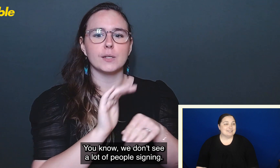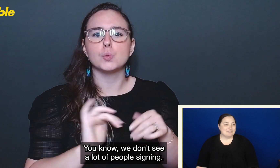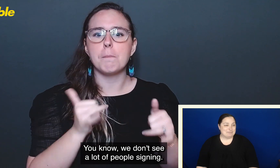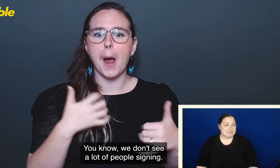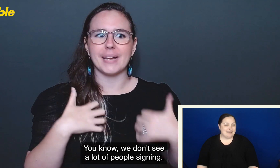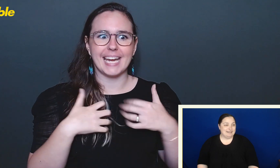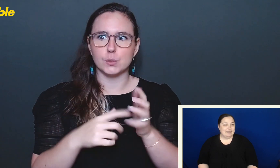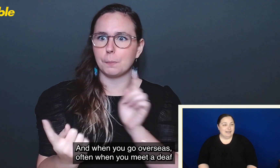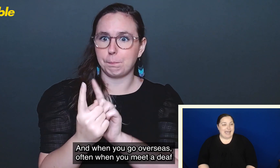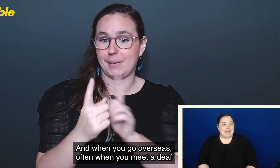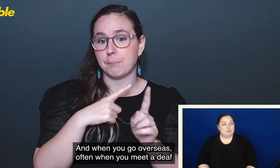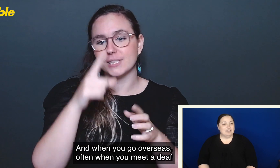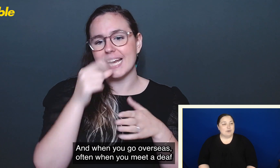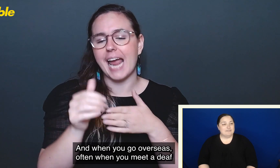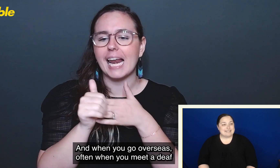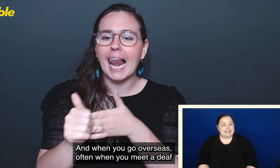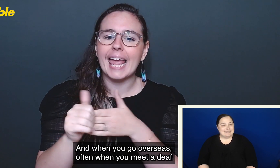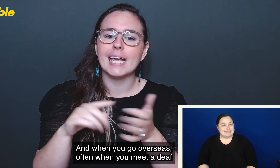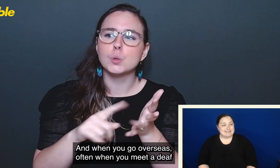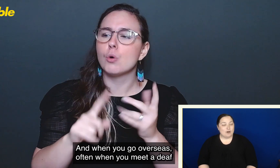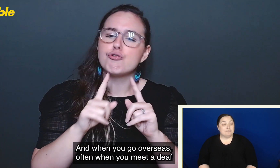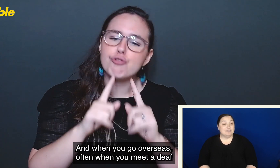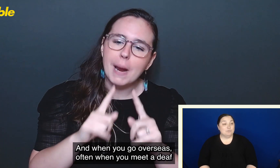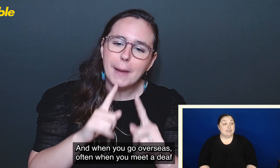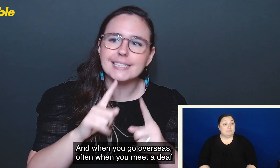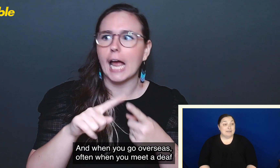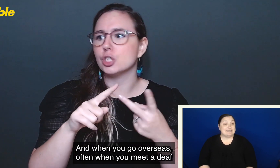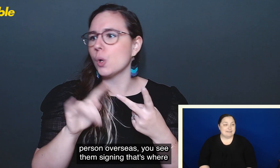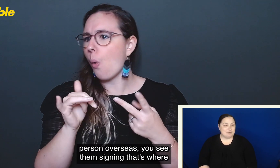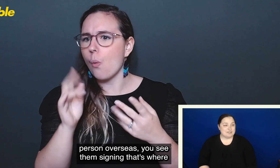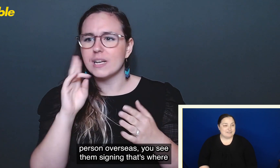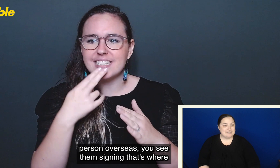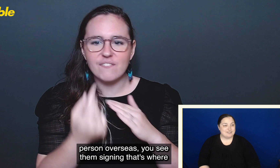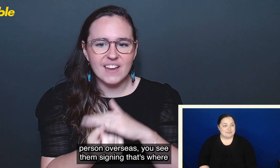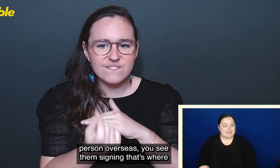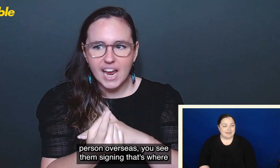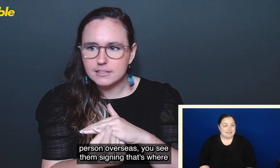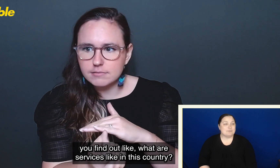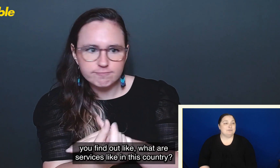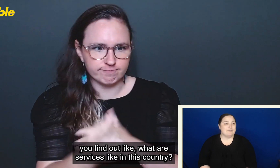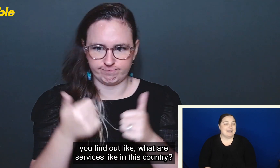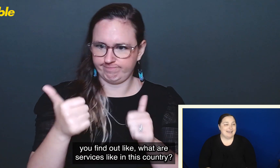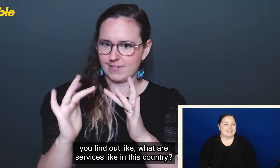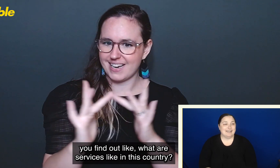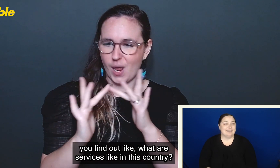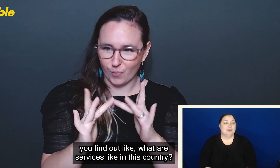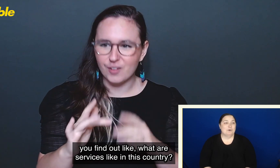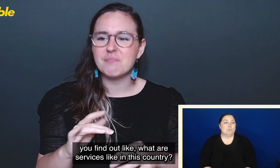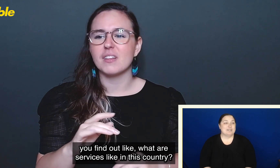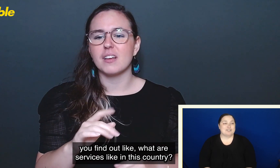see a lot of people signing. And when you go overseas, often when you meet a deaf person overseas, you see them signing, that's where you find out,